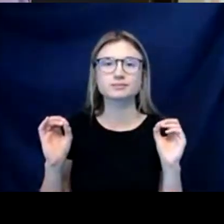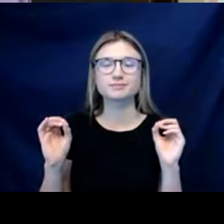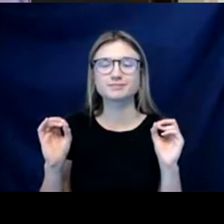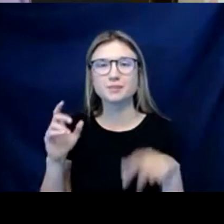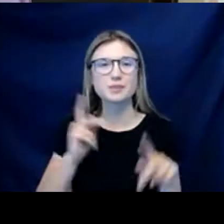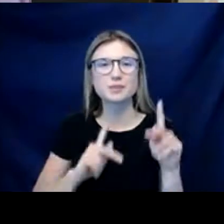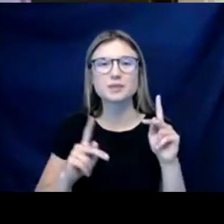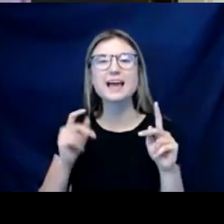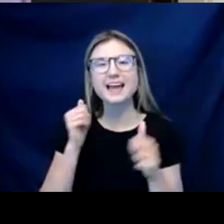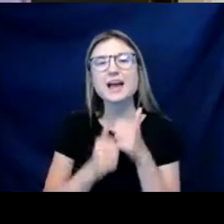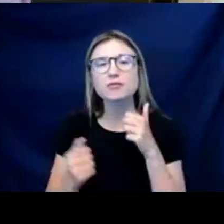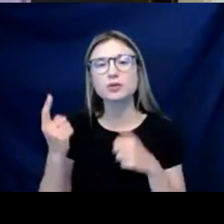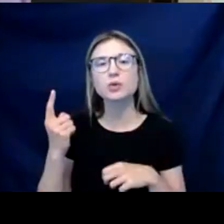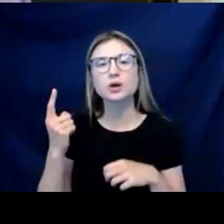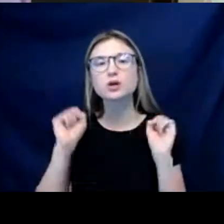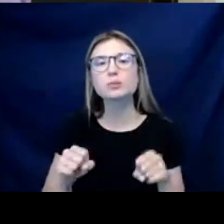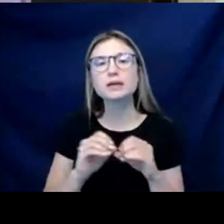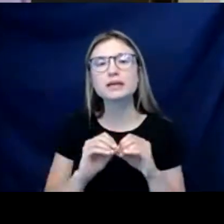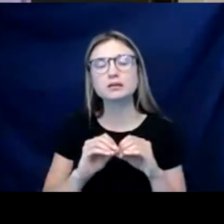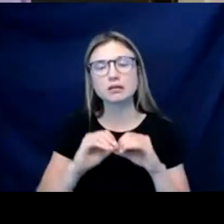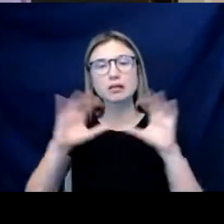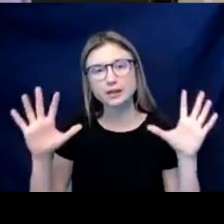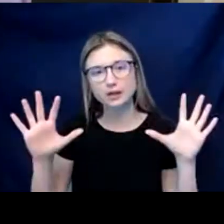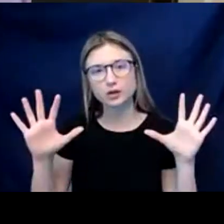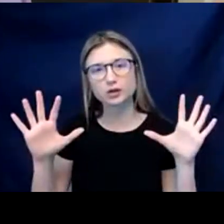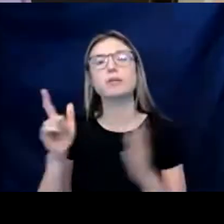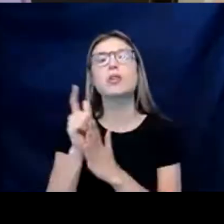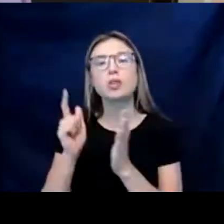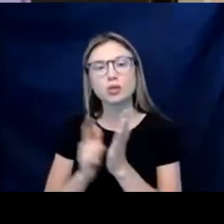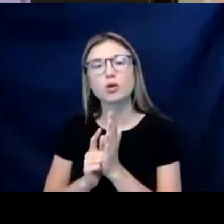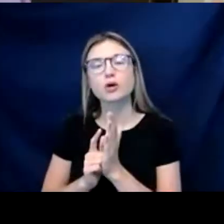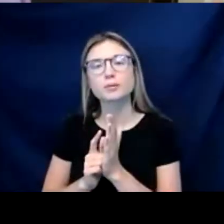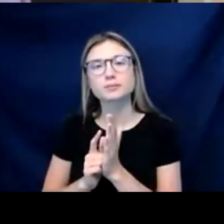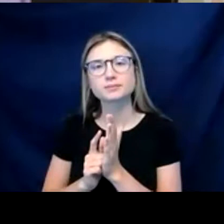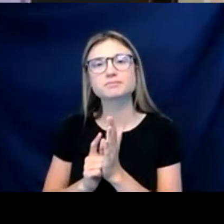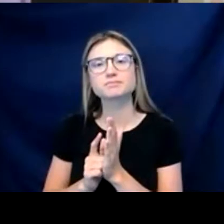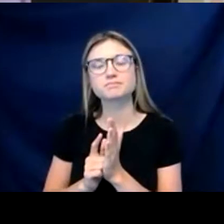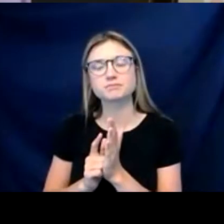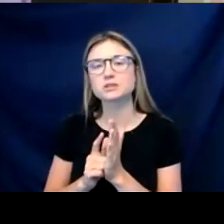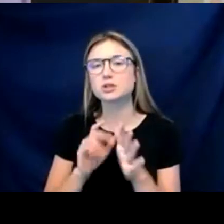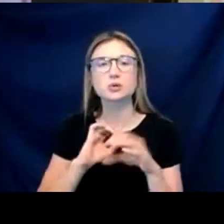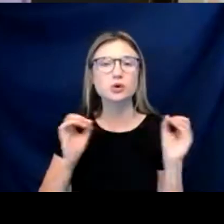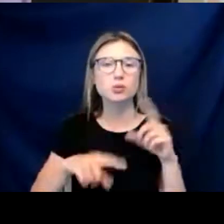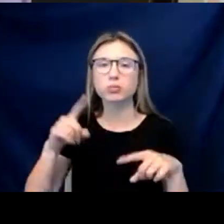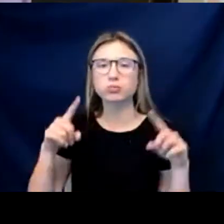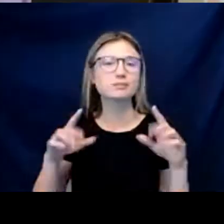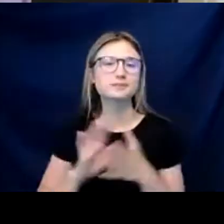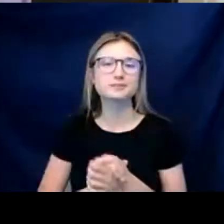everybody will be clear as to what the law says. So it wouldn't be any room for disparity.